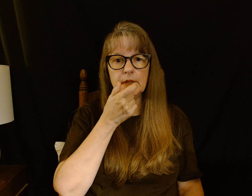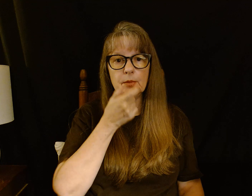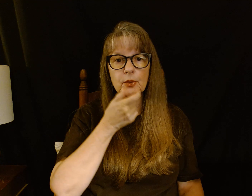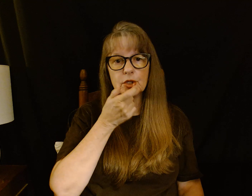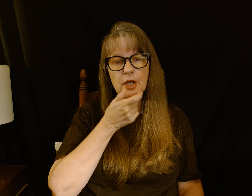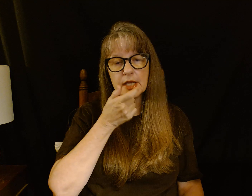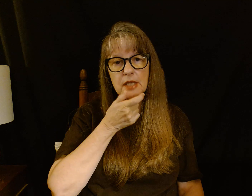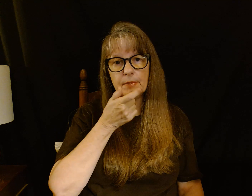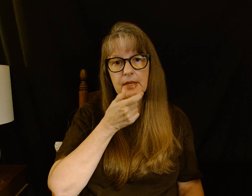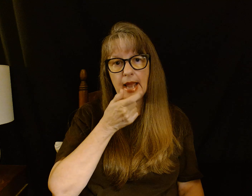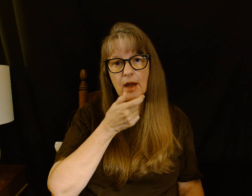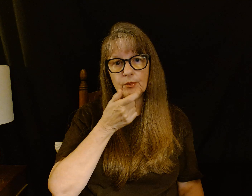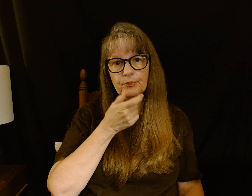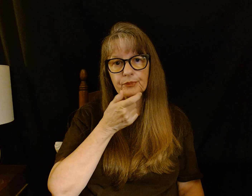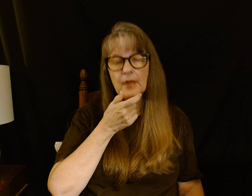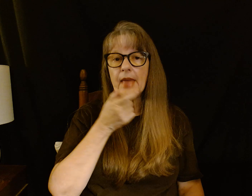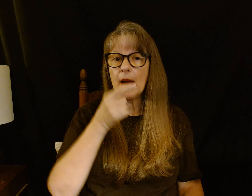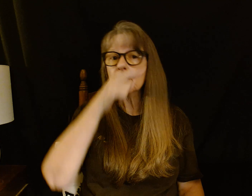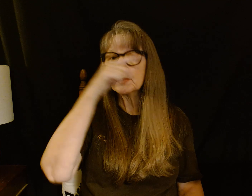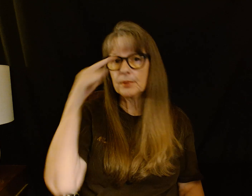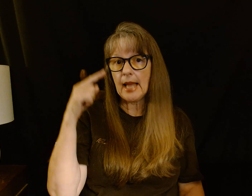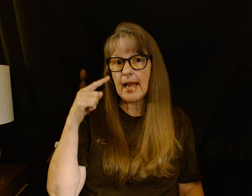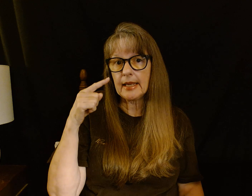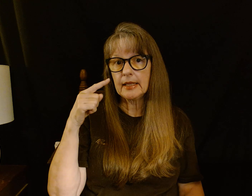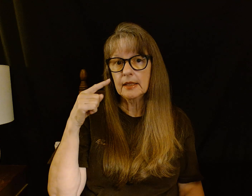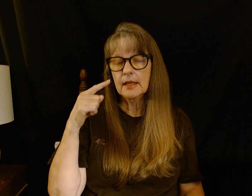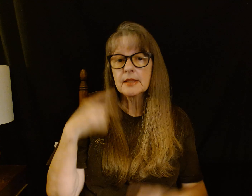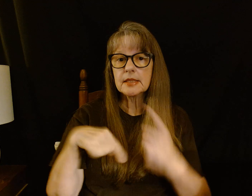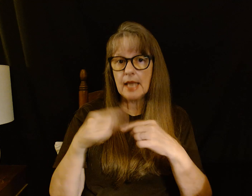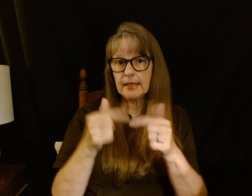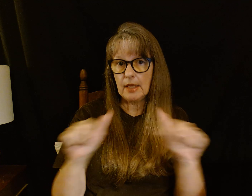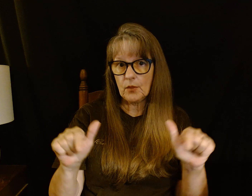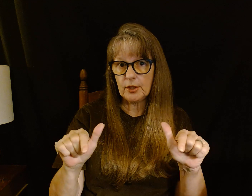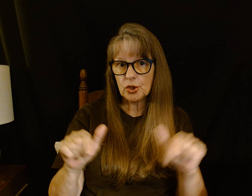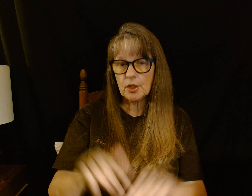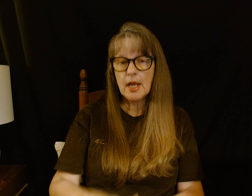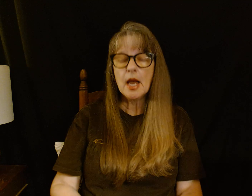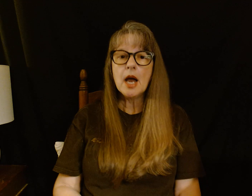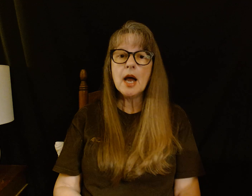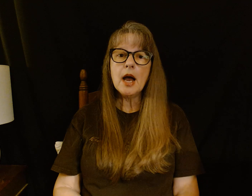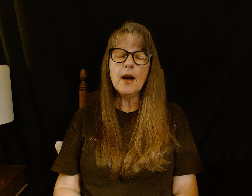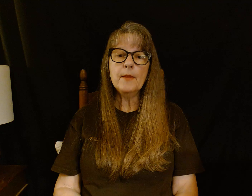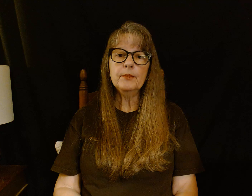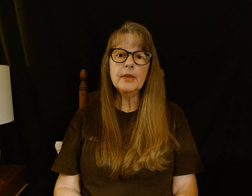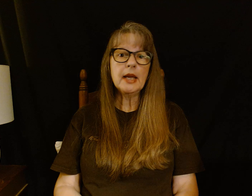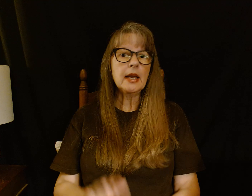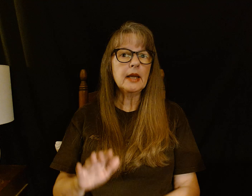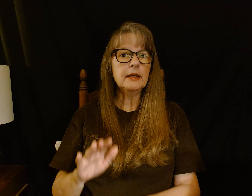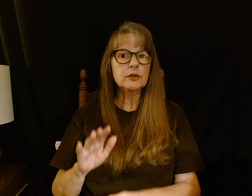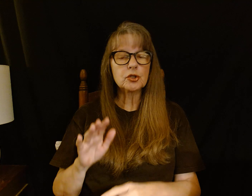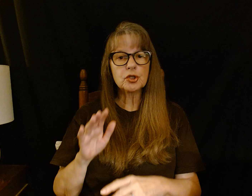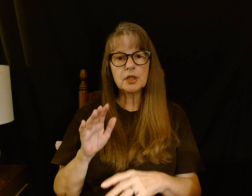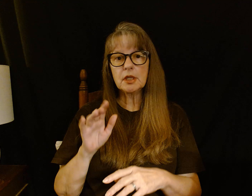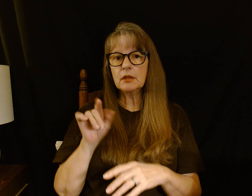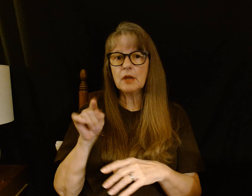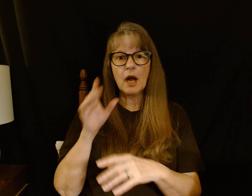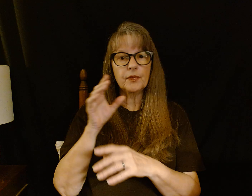where it shakes up and down. And that was black sign language. And she got